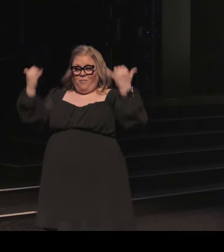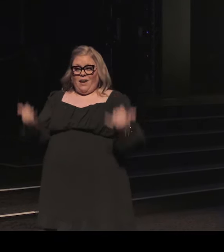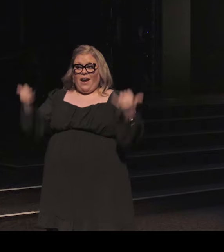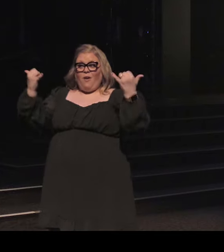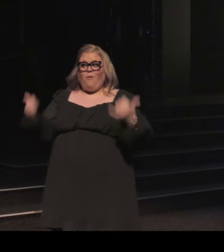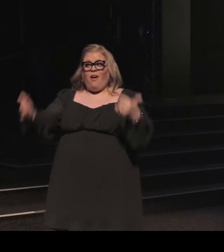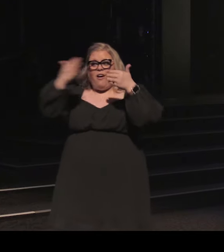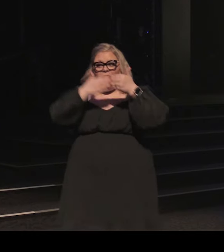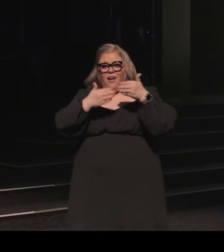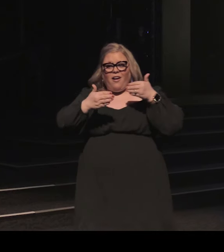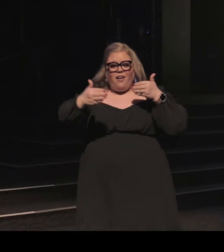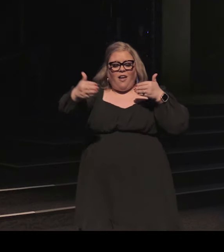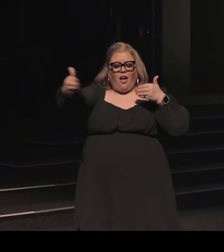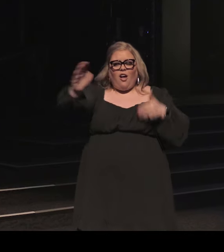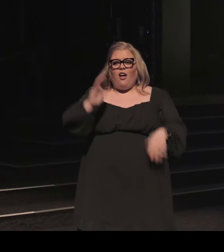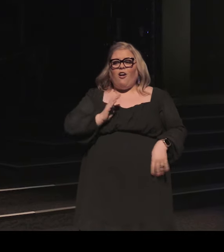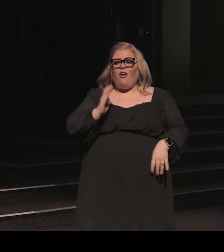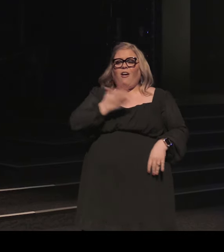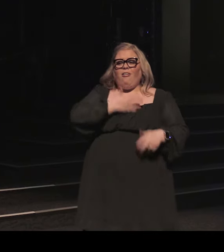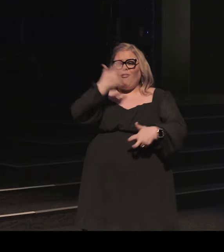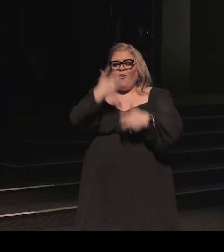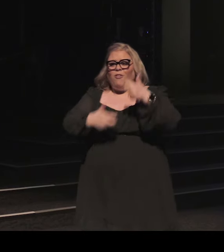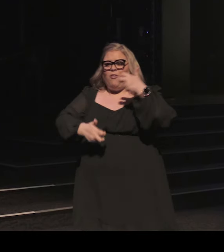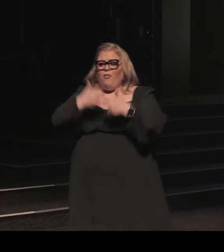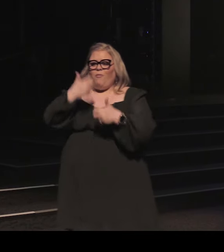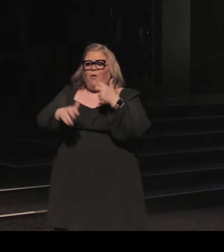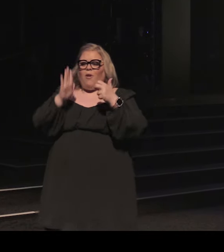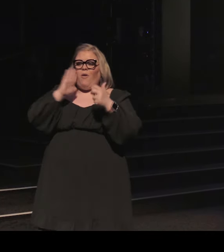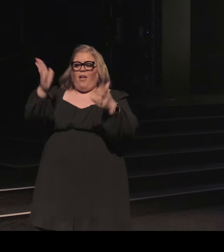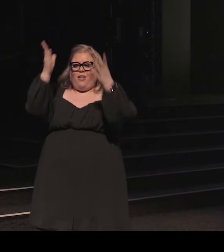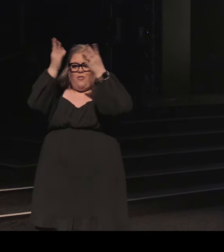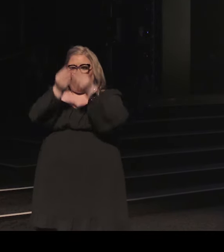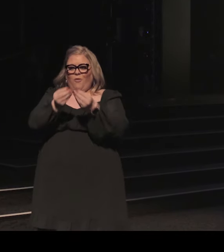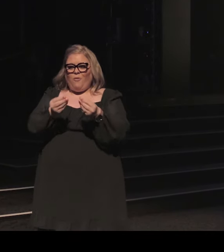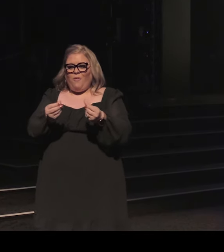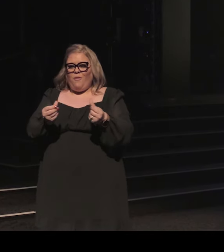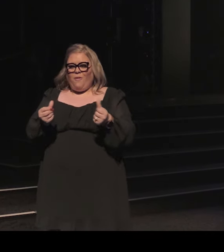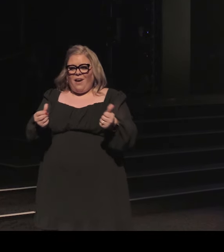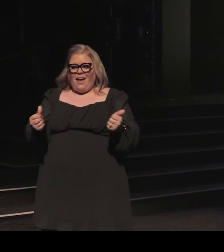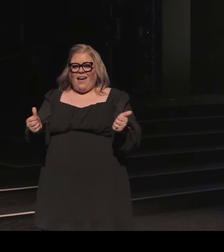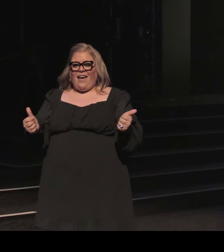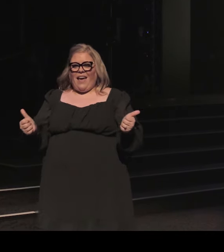From now on, our troubles will be miles